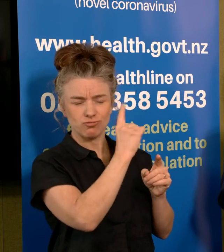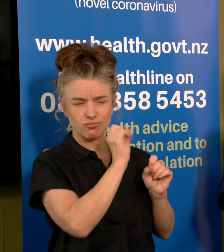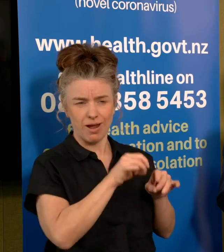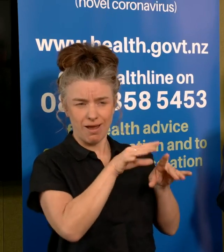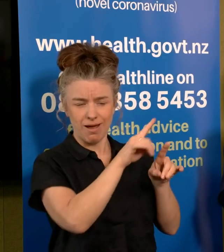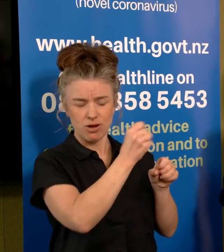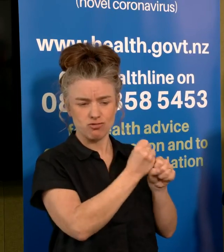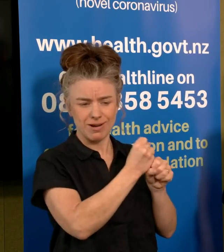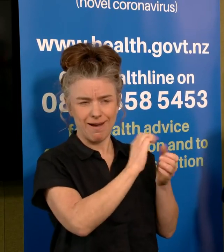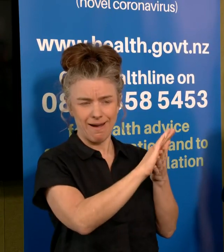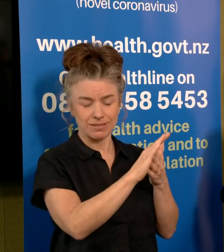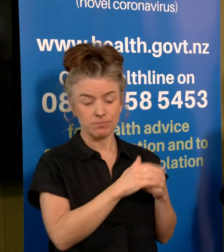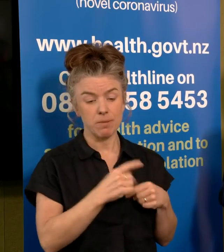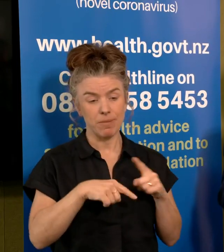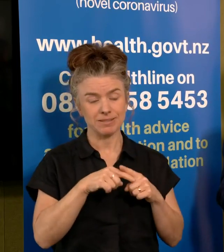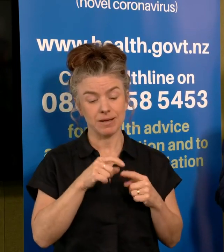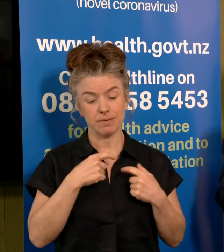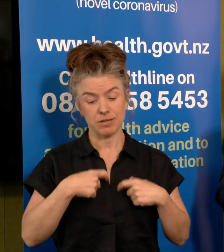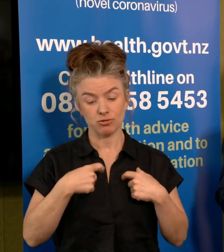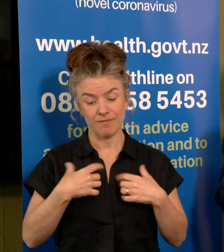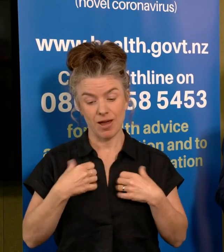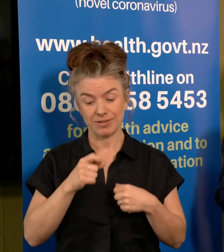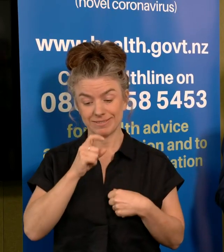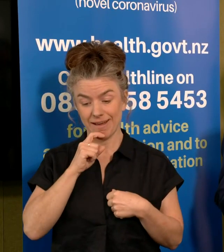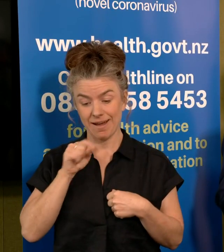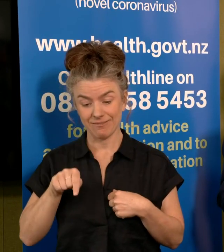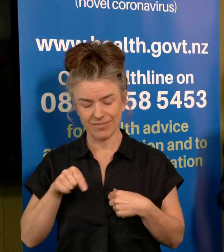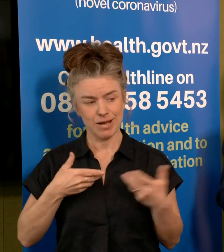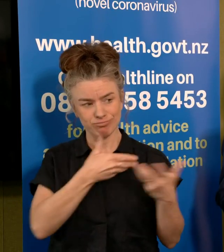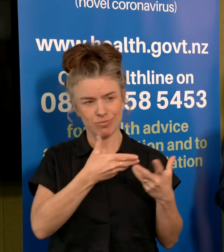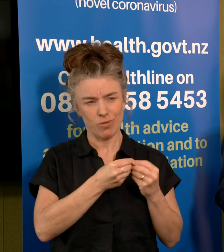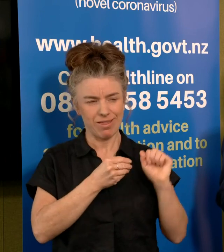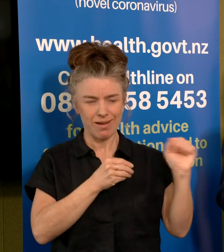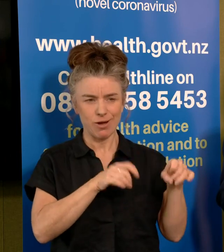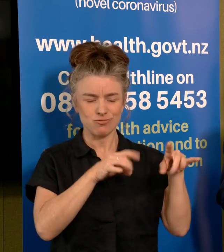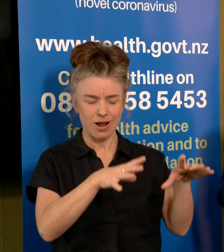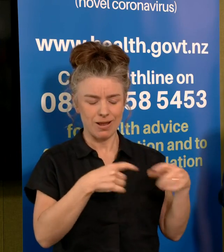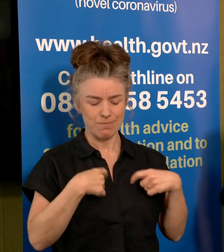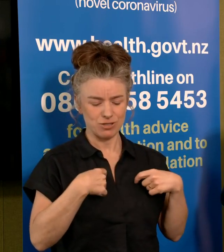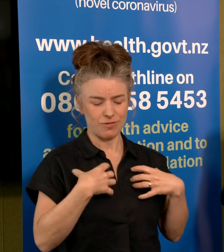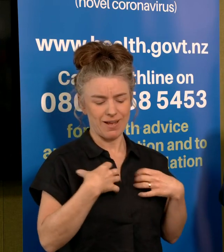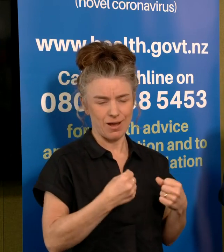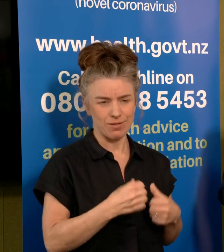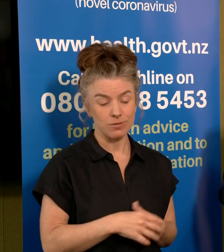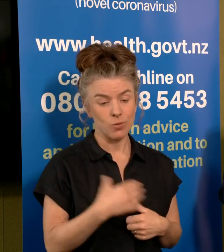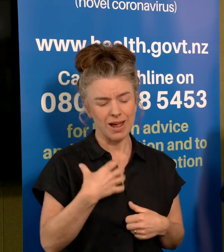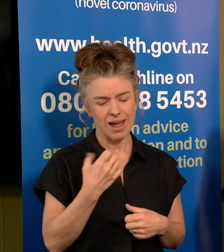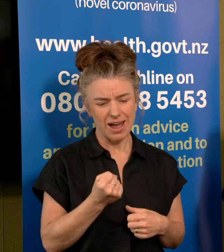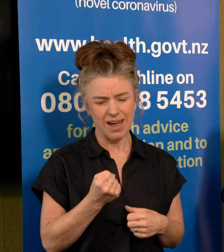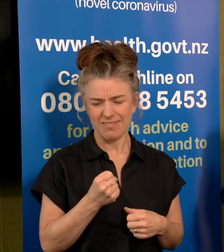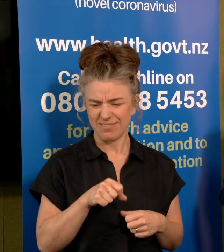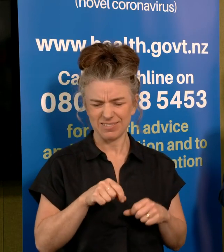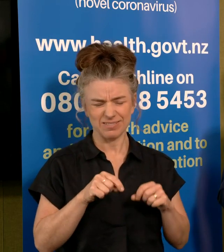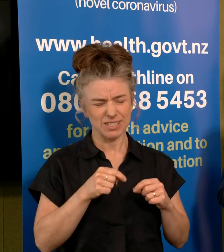at an officials level. And we also have our Prime Minister's Chief Science Advisor, Professor Juliet Gerard, linking with